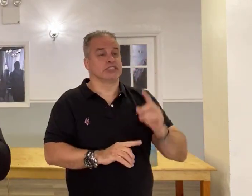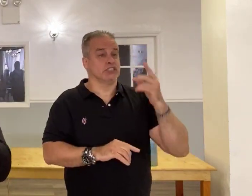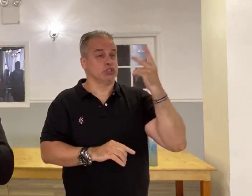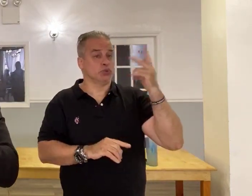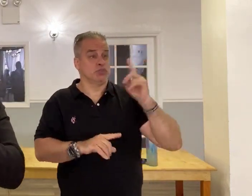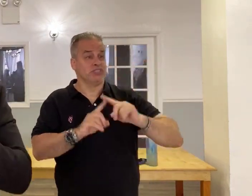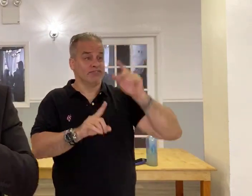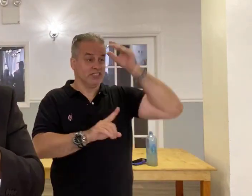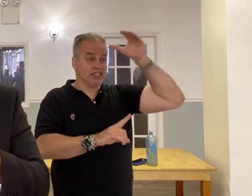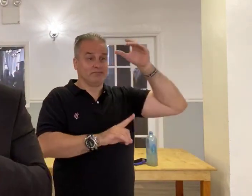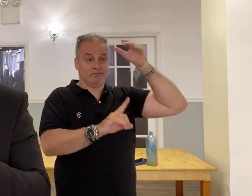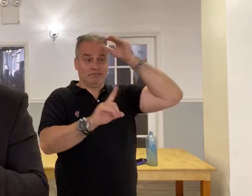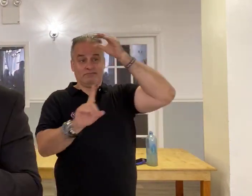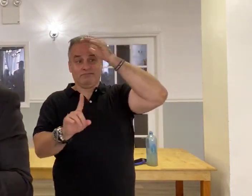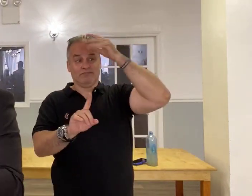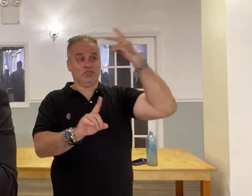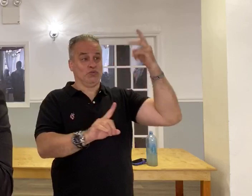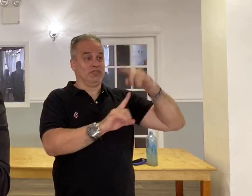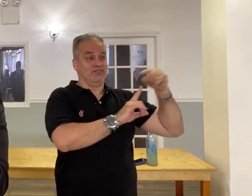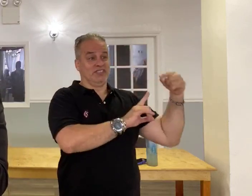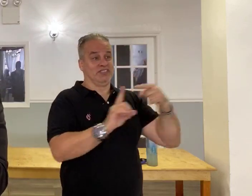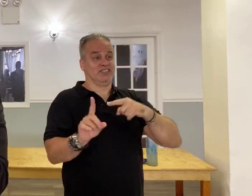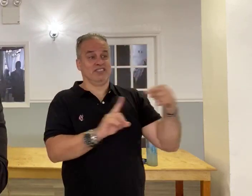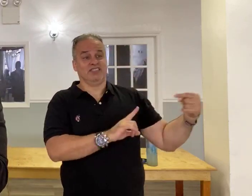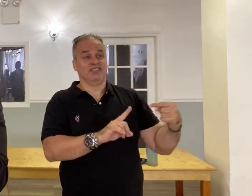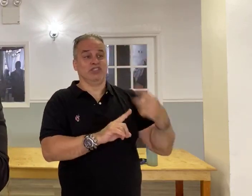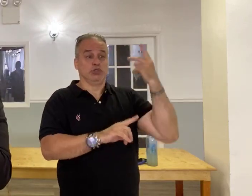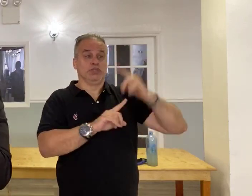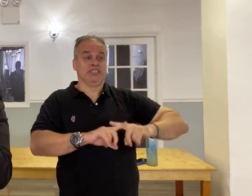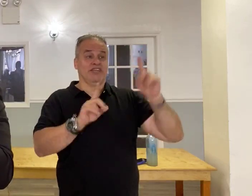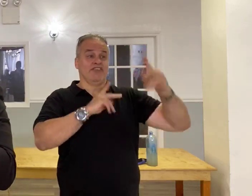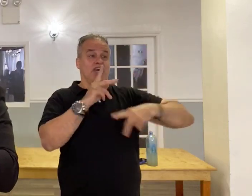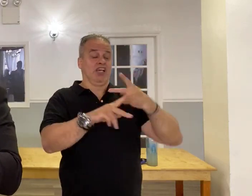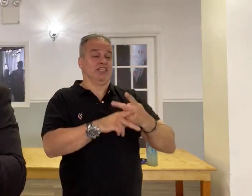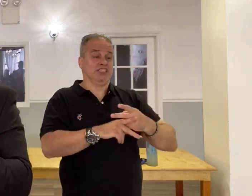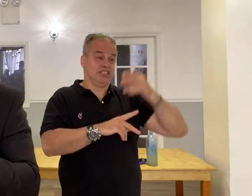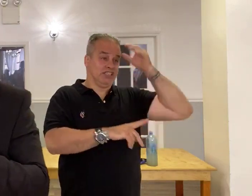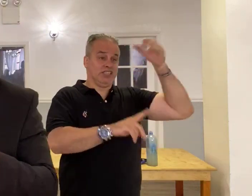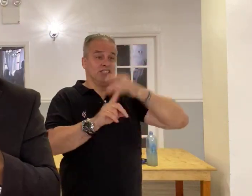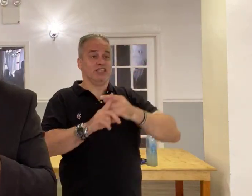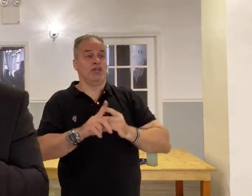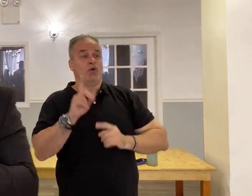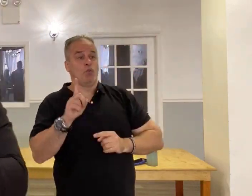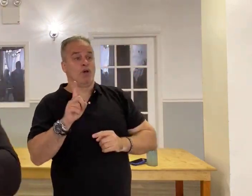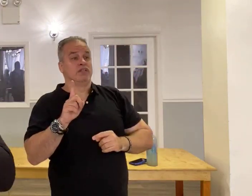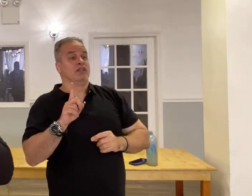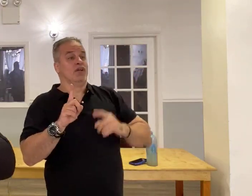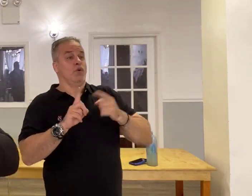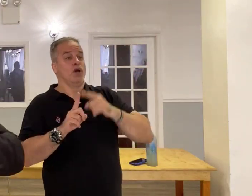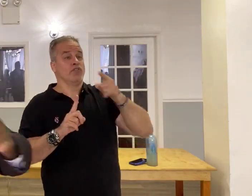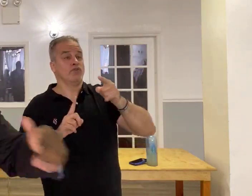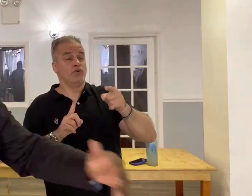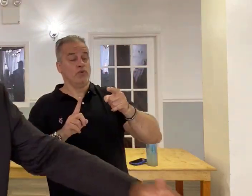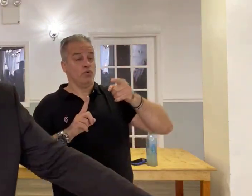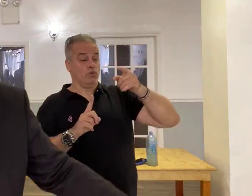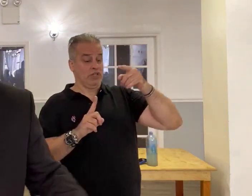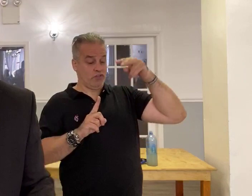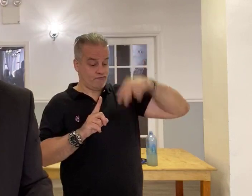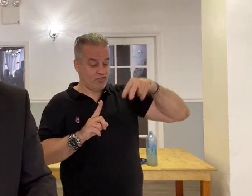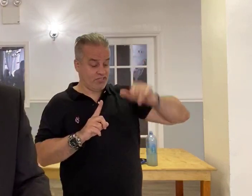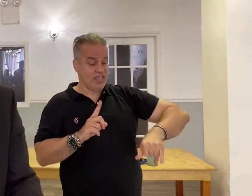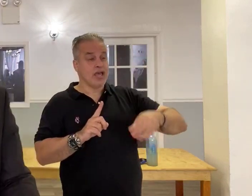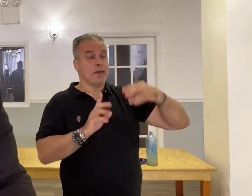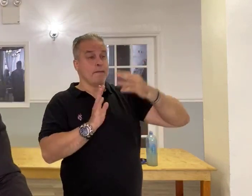concepts. First of all, again, they're two completely different concepts. One is about sinning as far as lust, and the other one is about